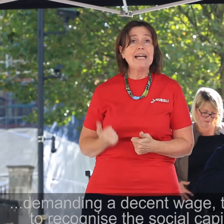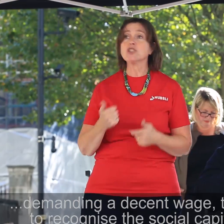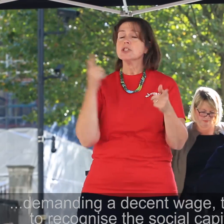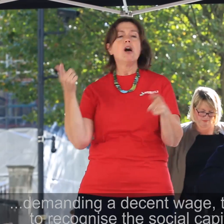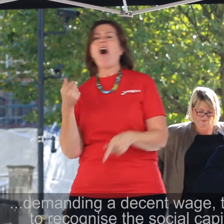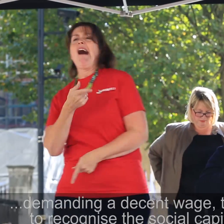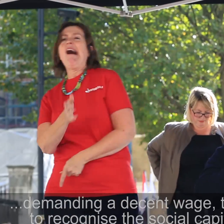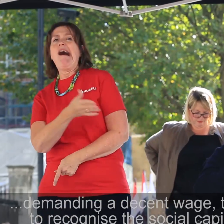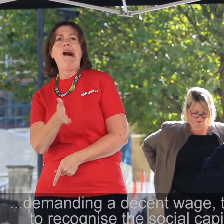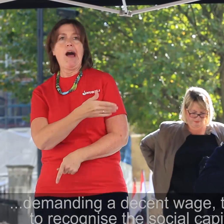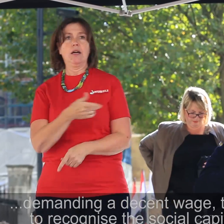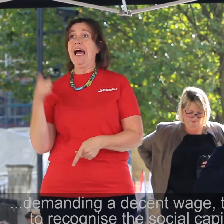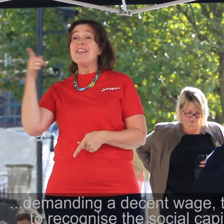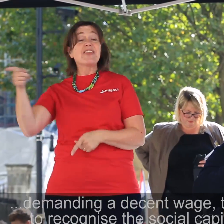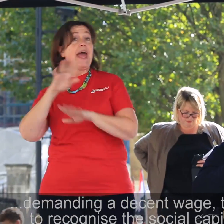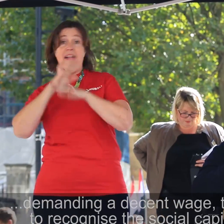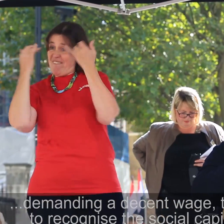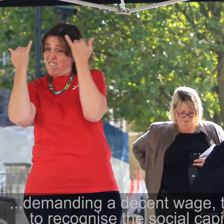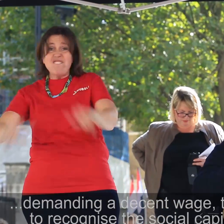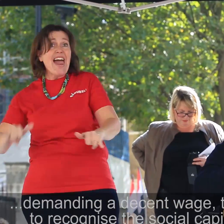those claiming it spend an ordinary amount of time on bureaucracy.